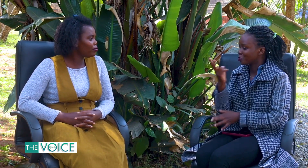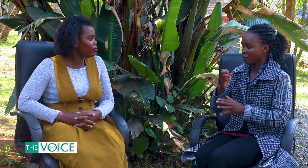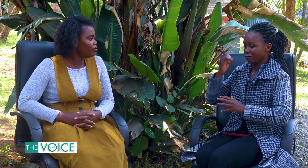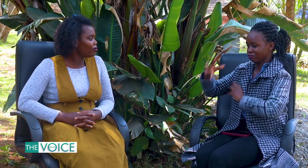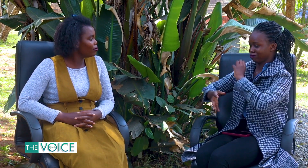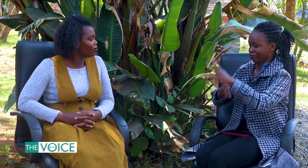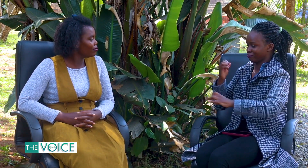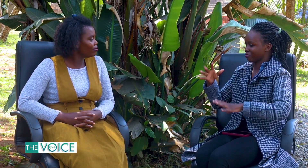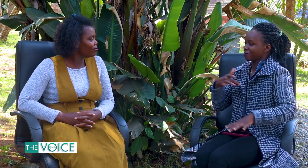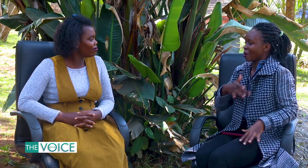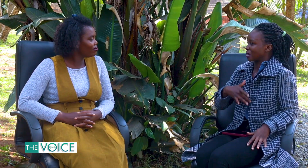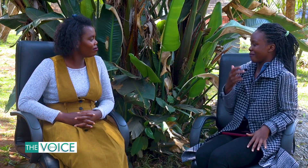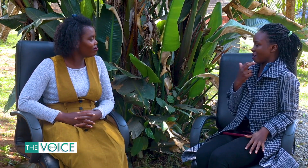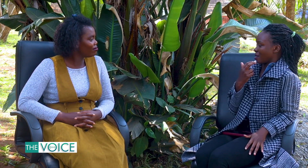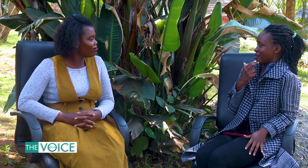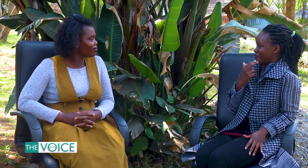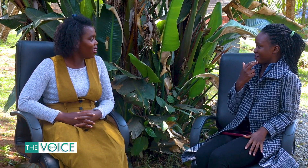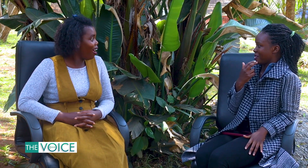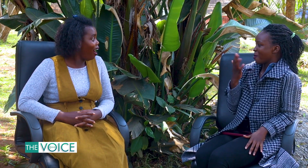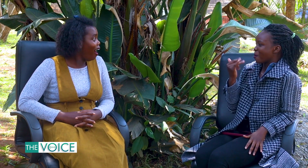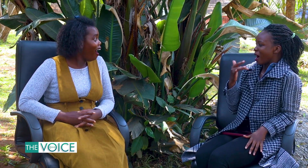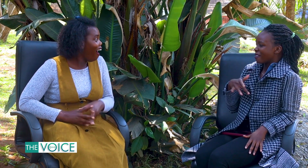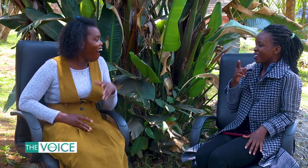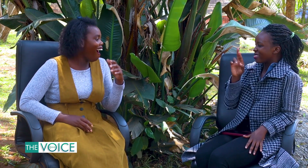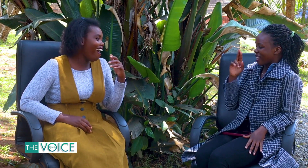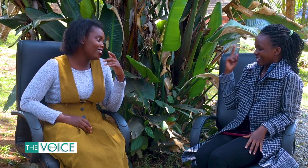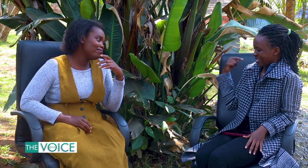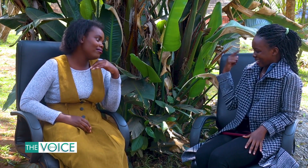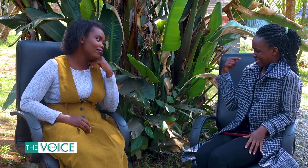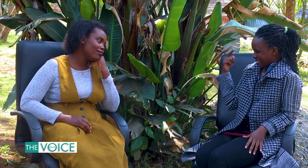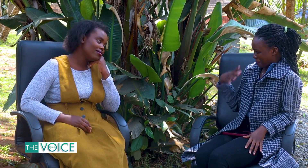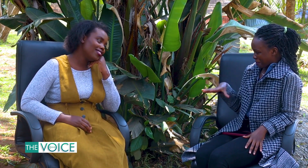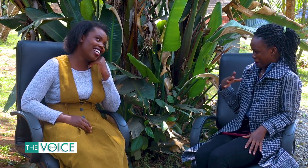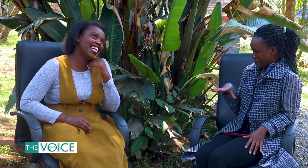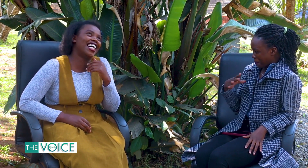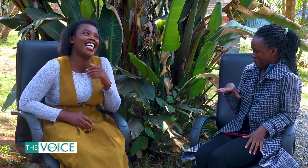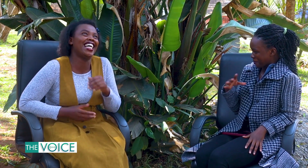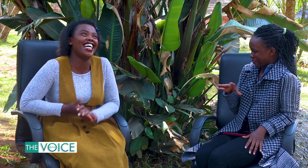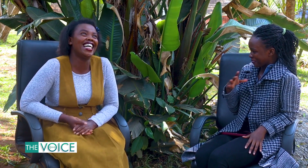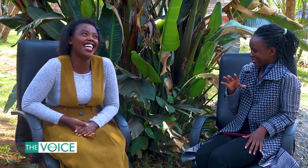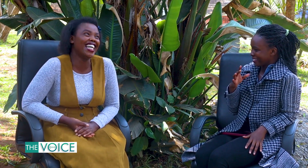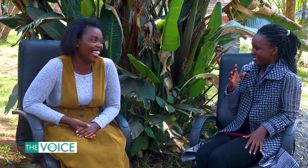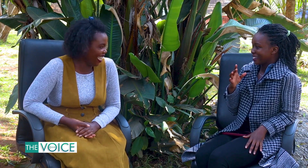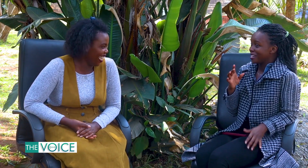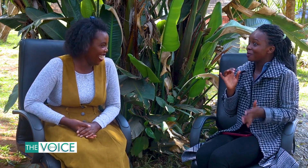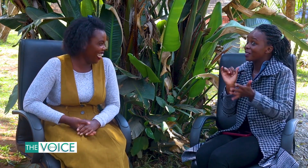people signing to each other, I used to laugh. And it was funny to me, because I thought these people had lost their minds.